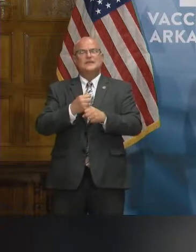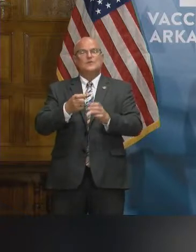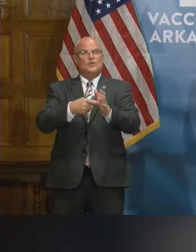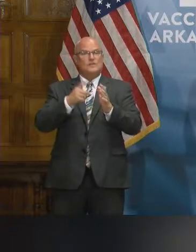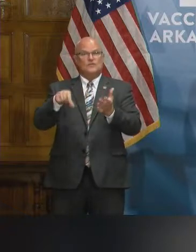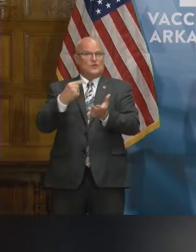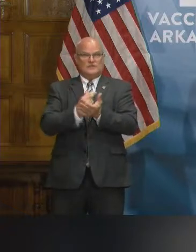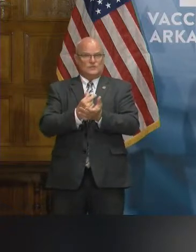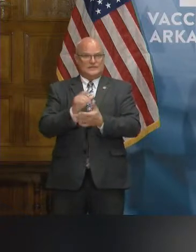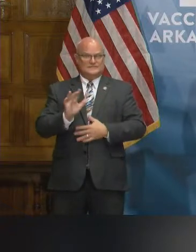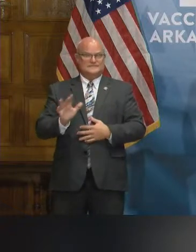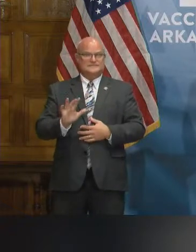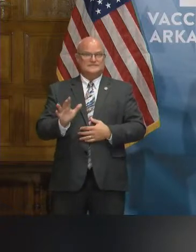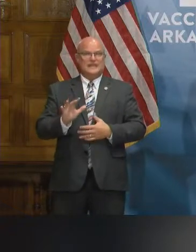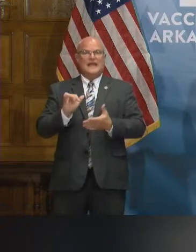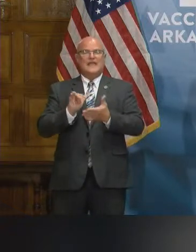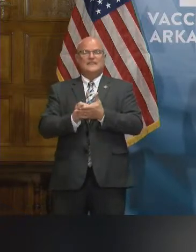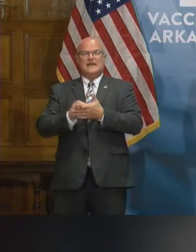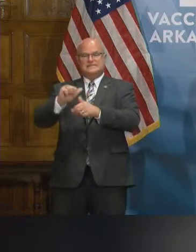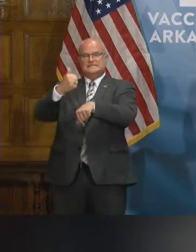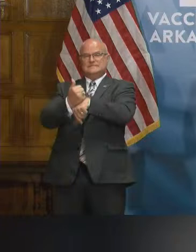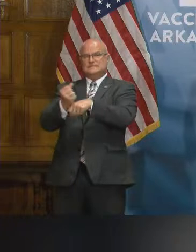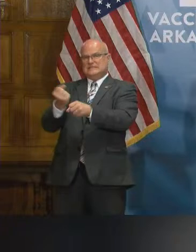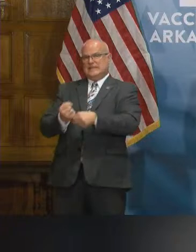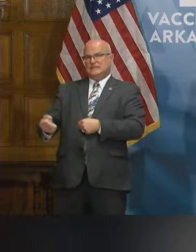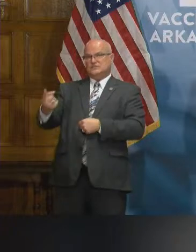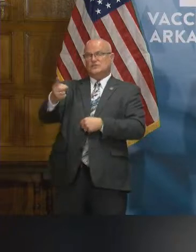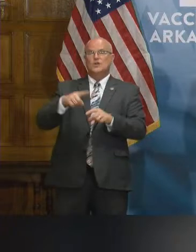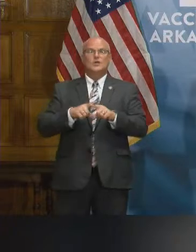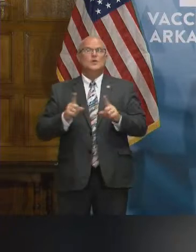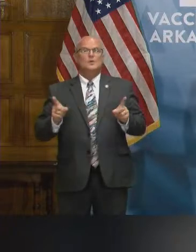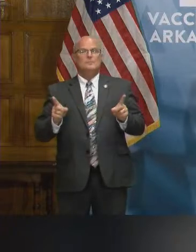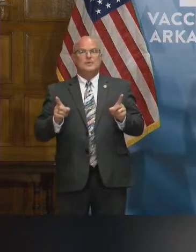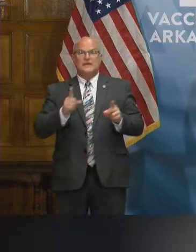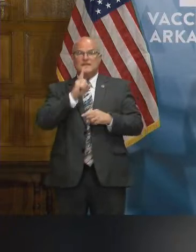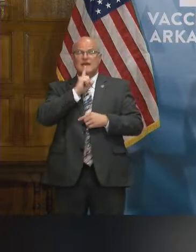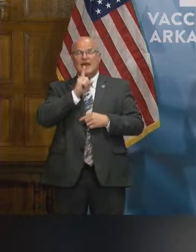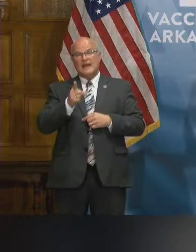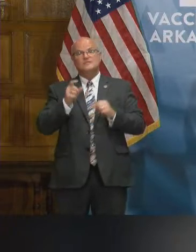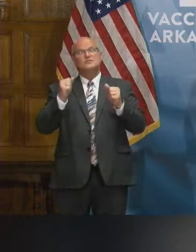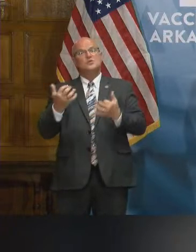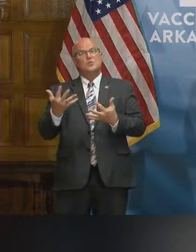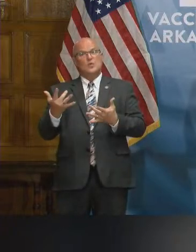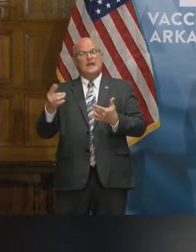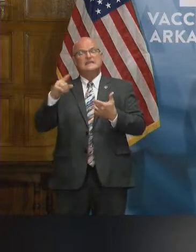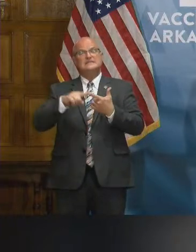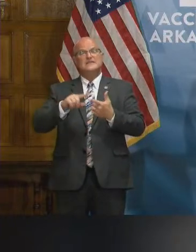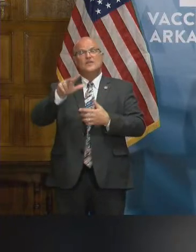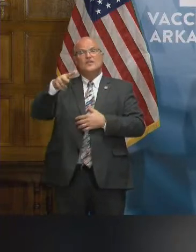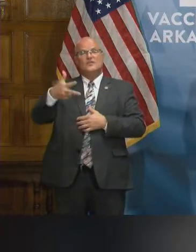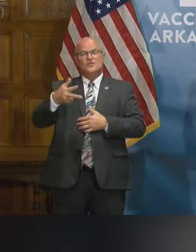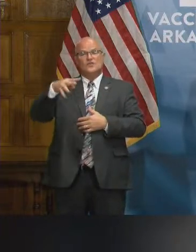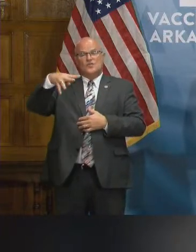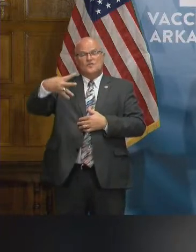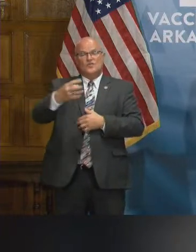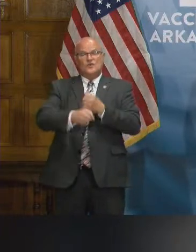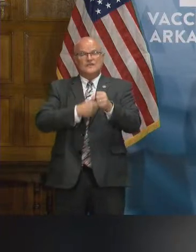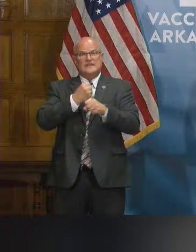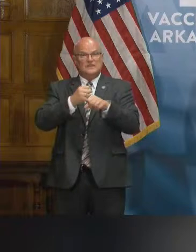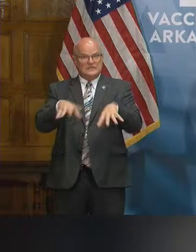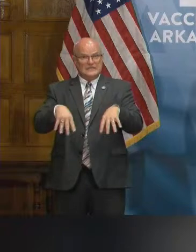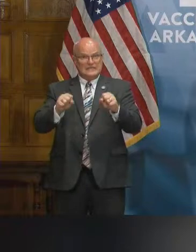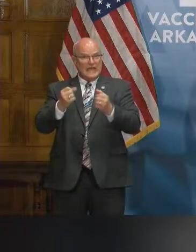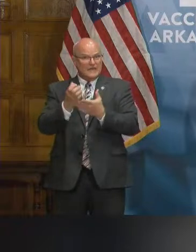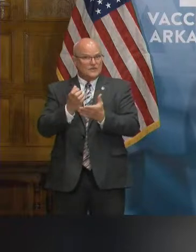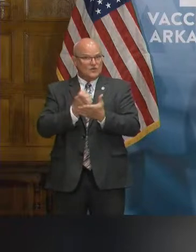for graduation. That'll be in place next year, but then they actually could wait till their third or fourth year to take that